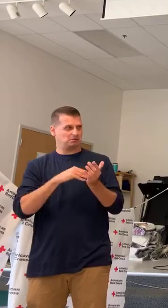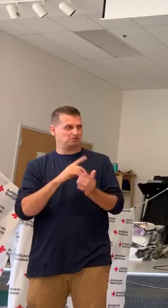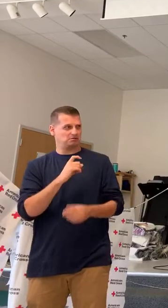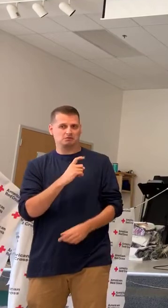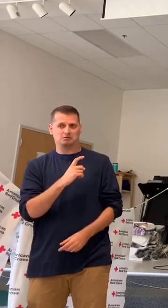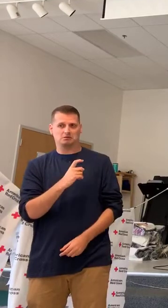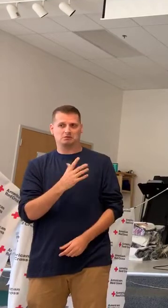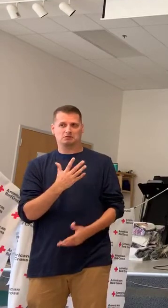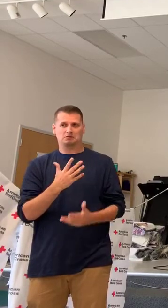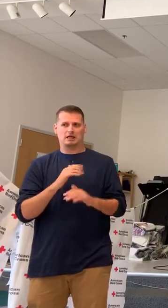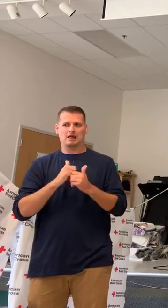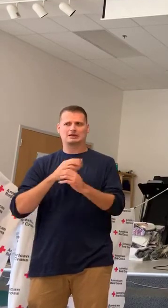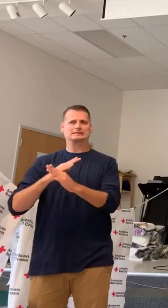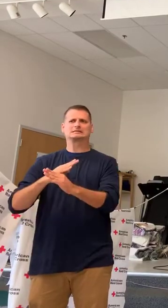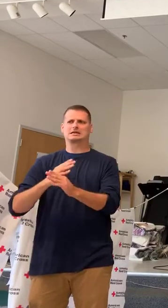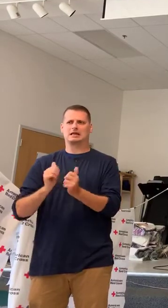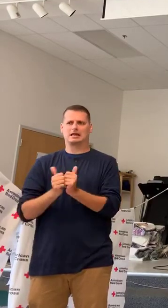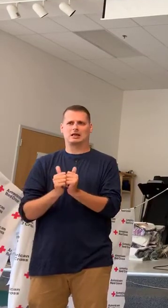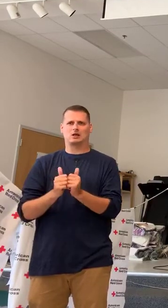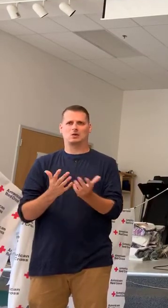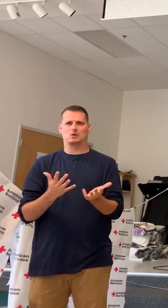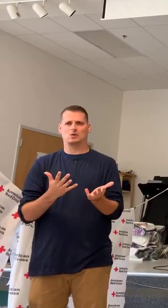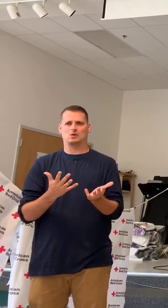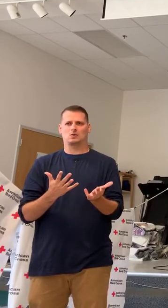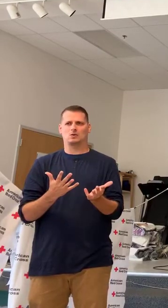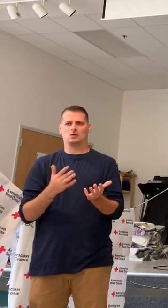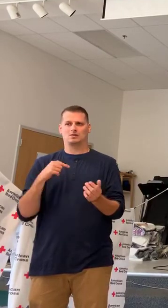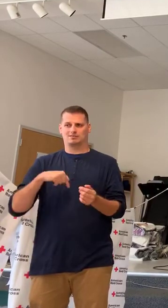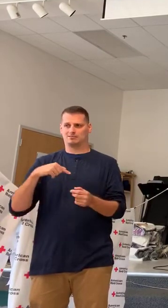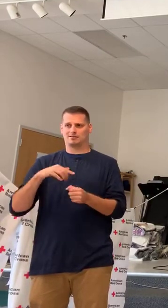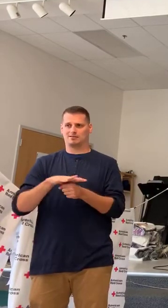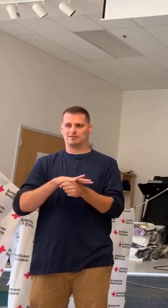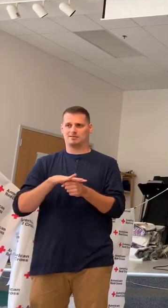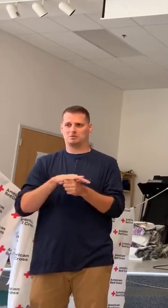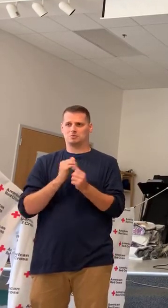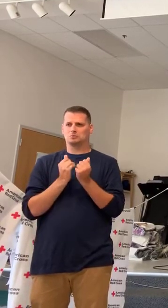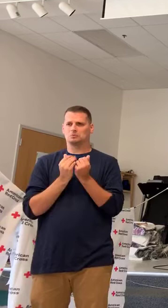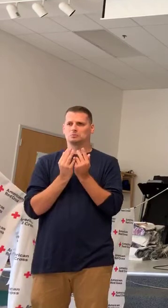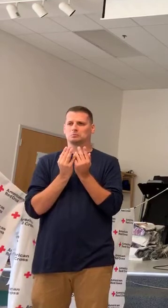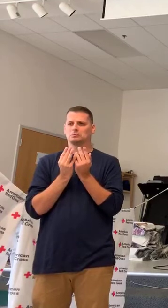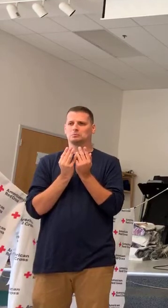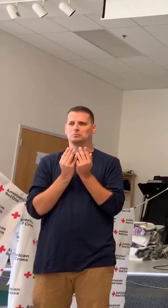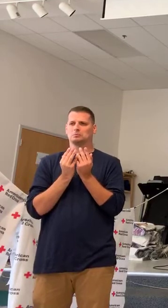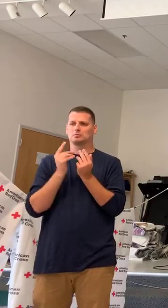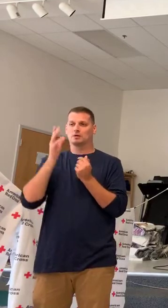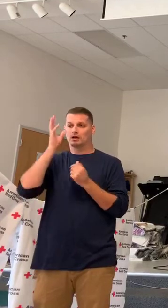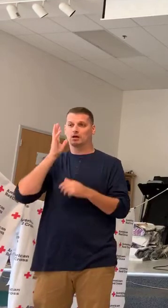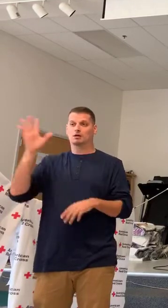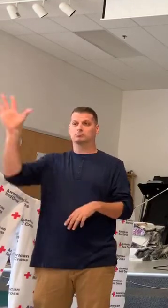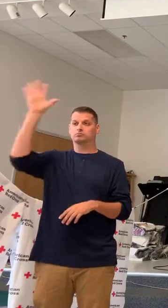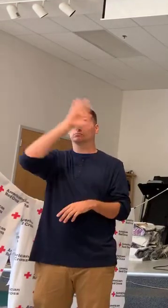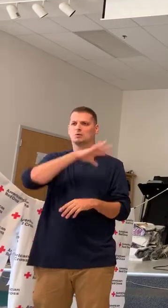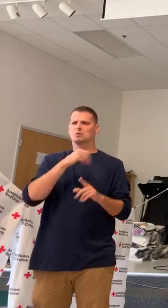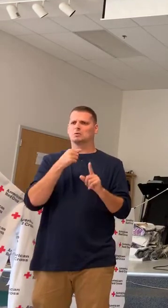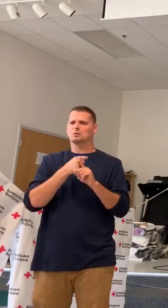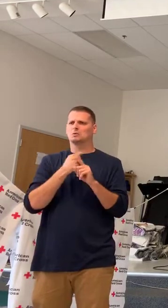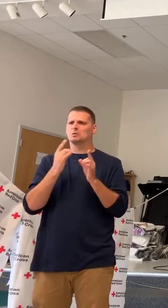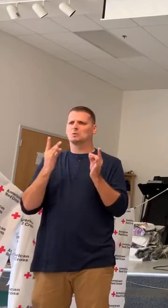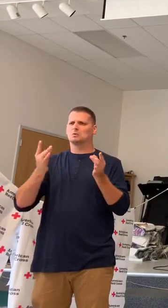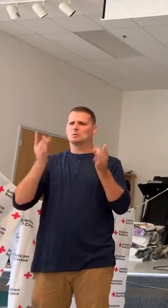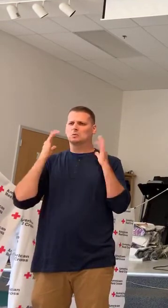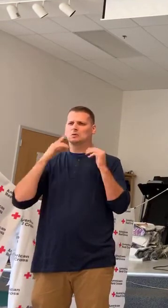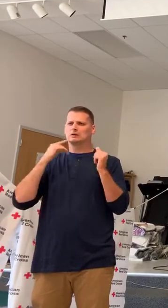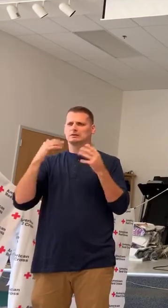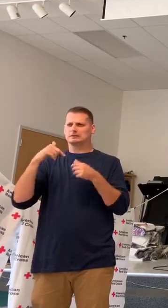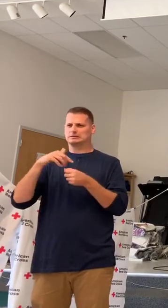talking about a very small area in the state this year that's burning. Maybe the most ever, but still a very small area in the